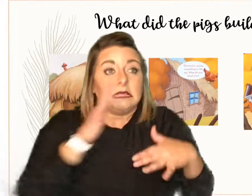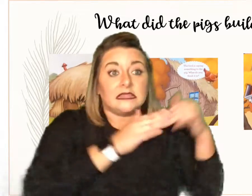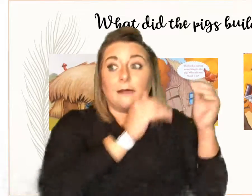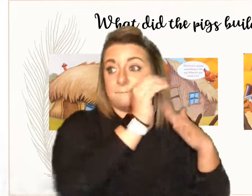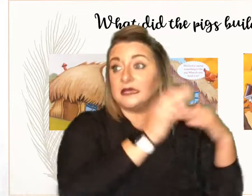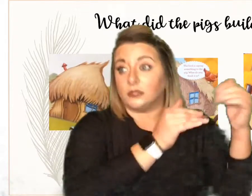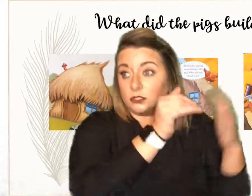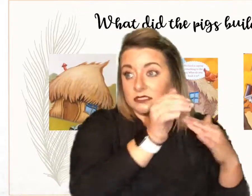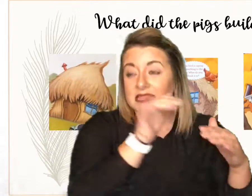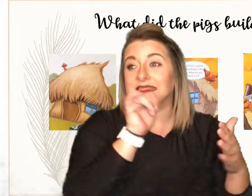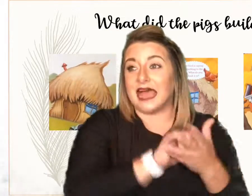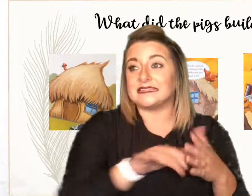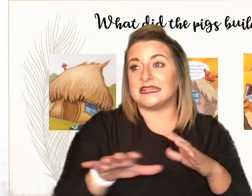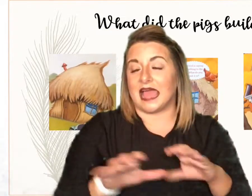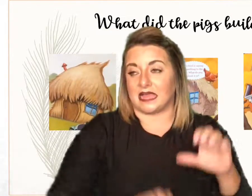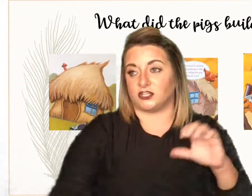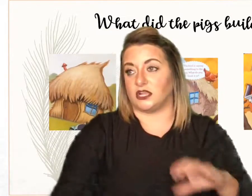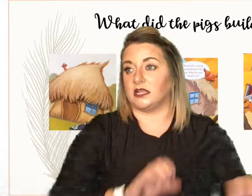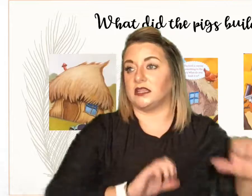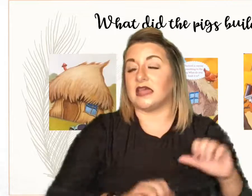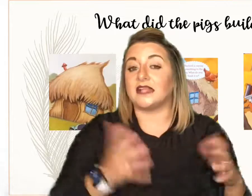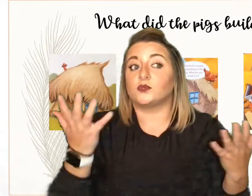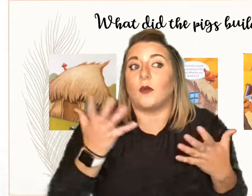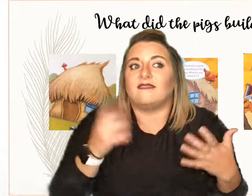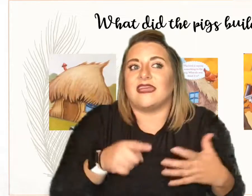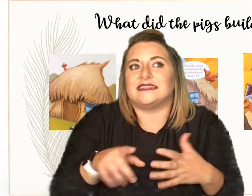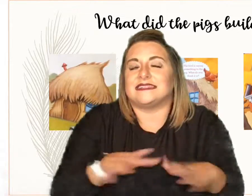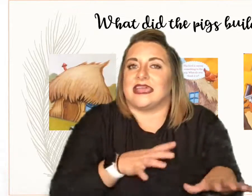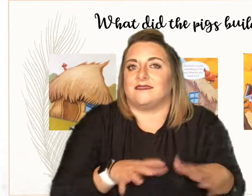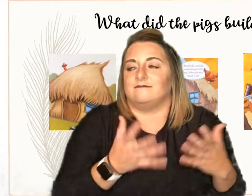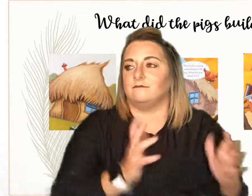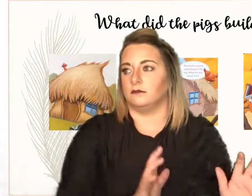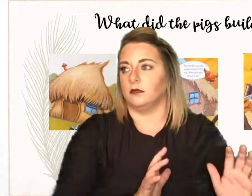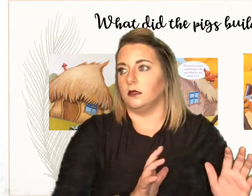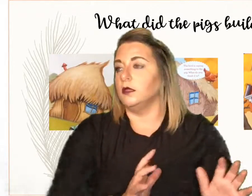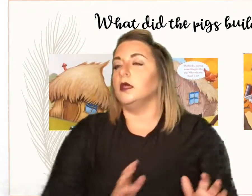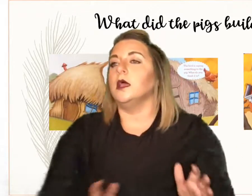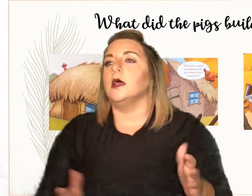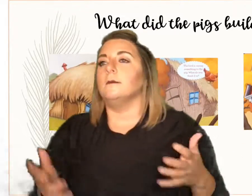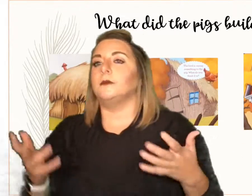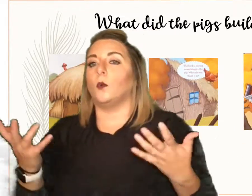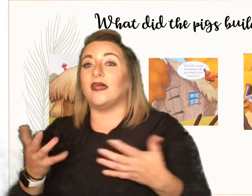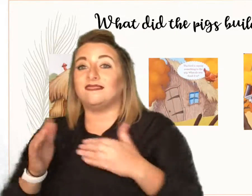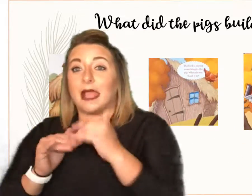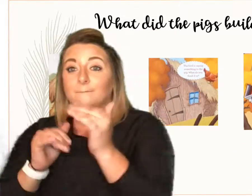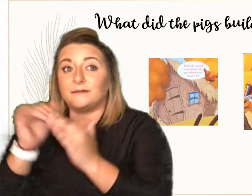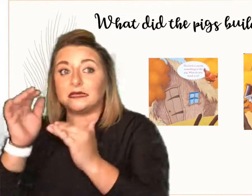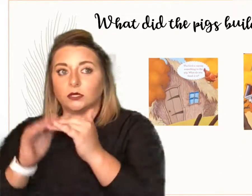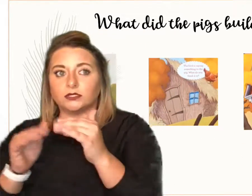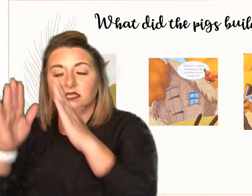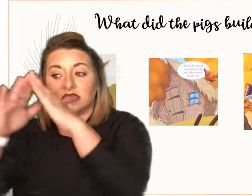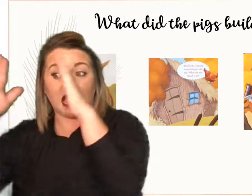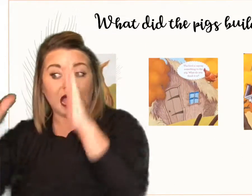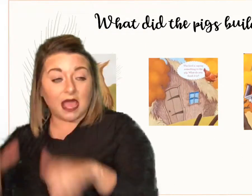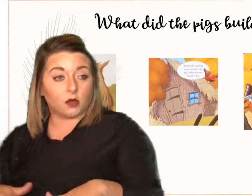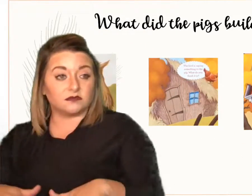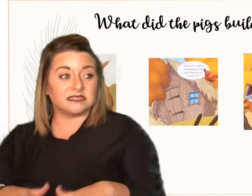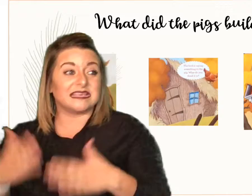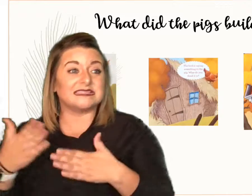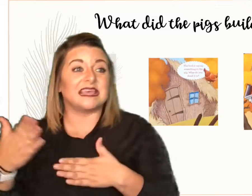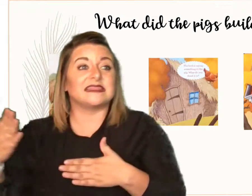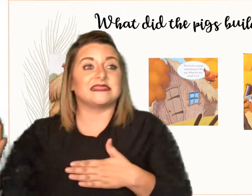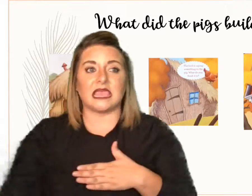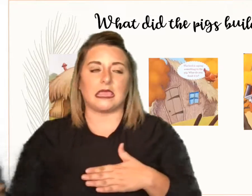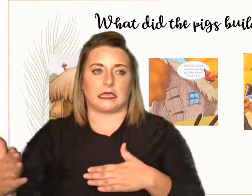action. They built, that's an action. That's what they did. But what they built, the